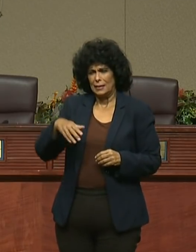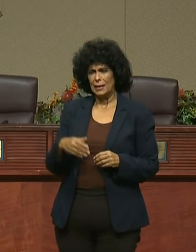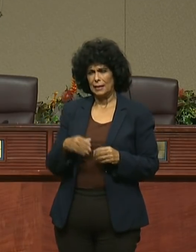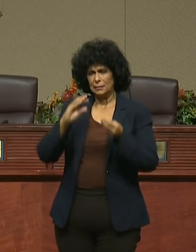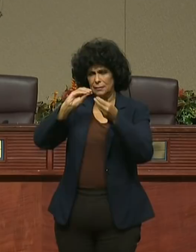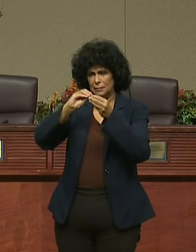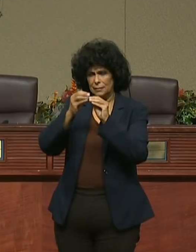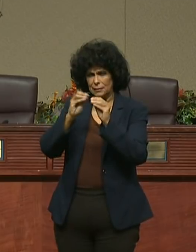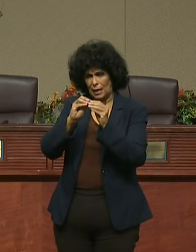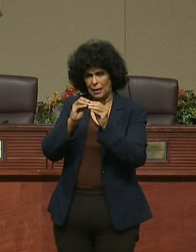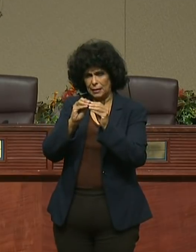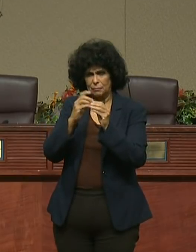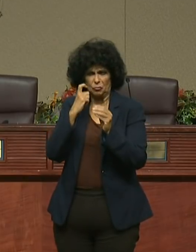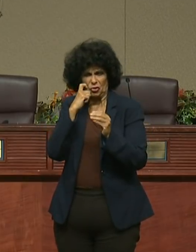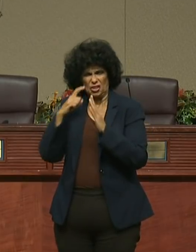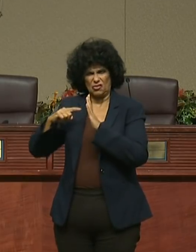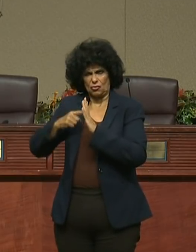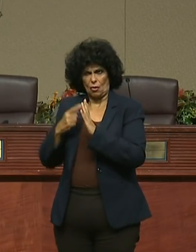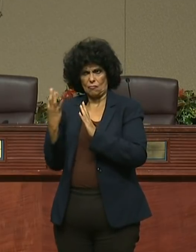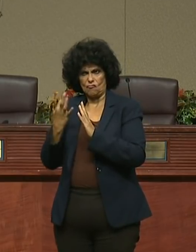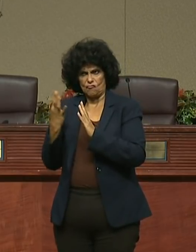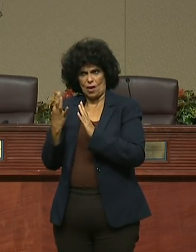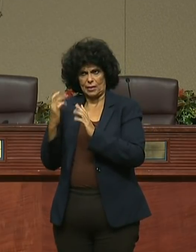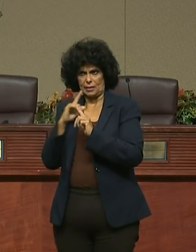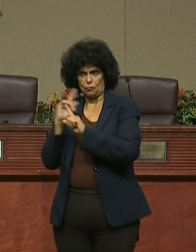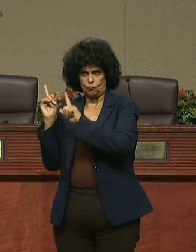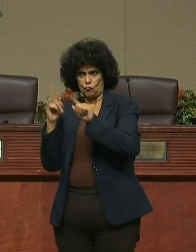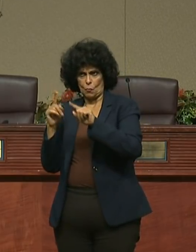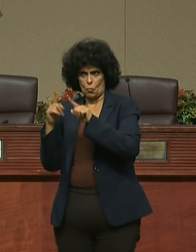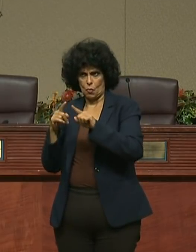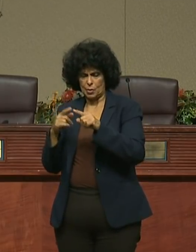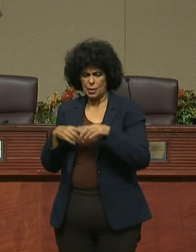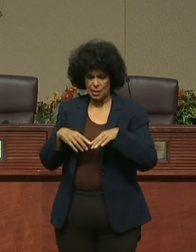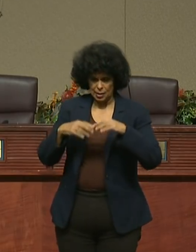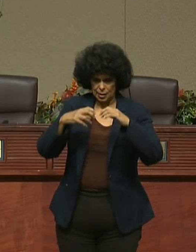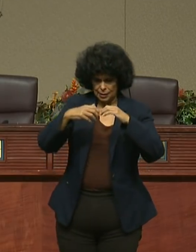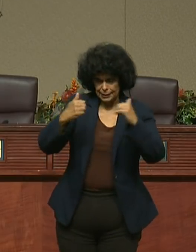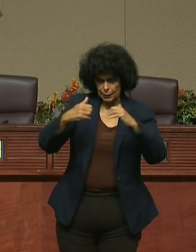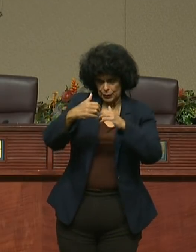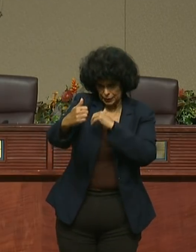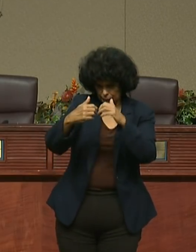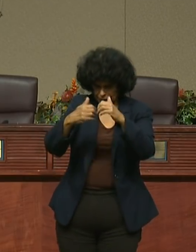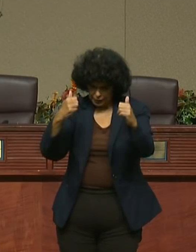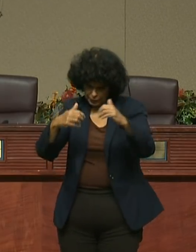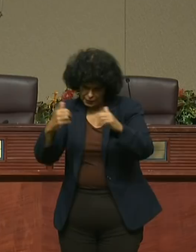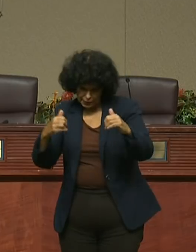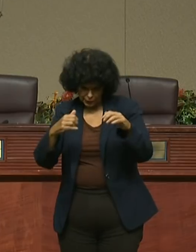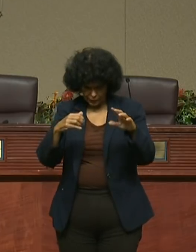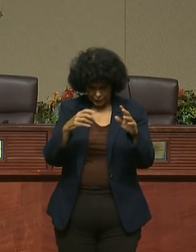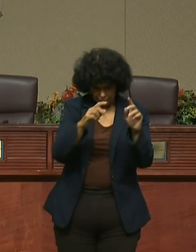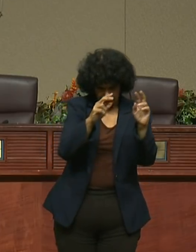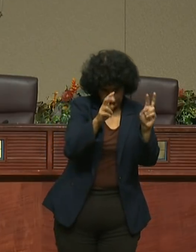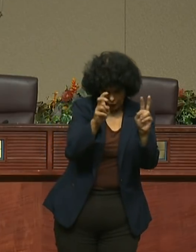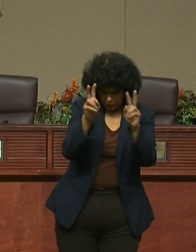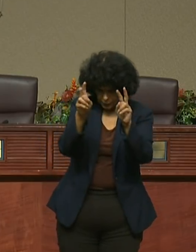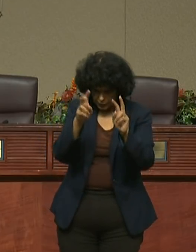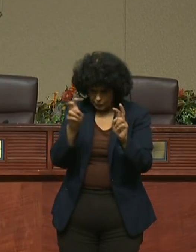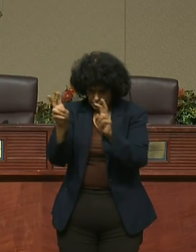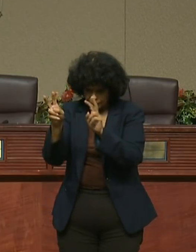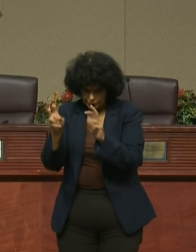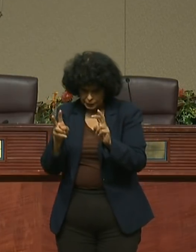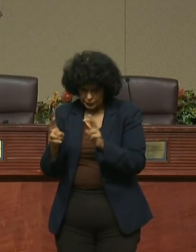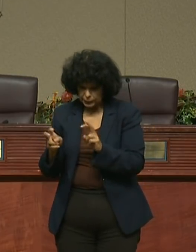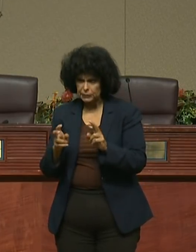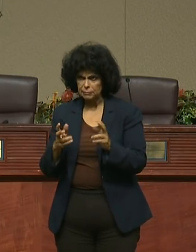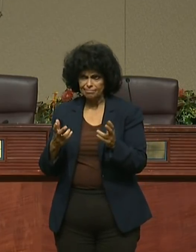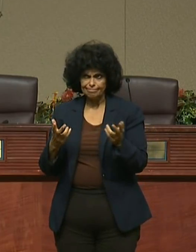way, and I don't think that we have the ability to segregate the data that way, desegregate the data that way. But the